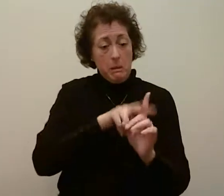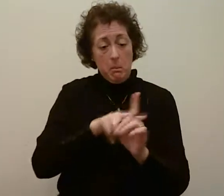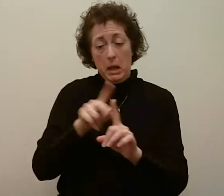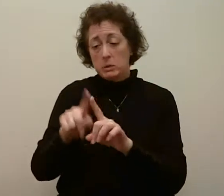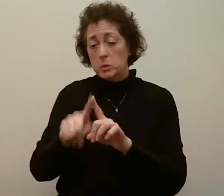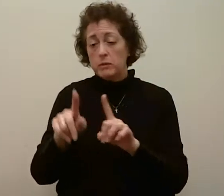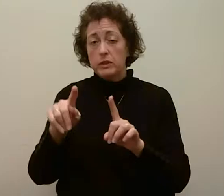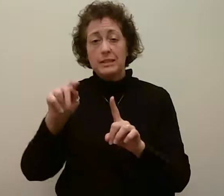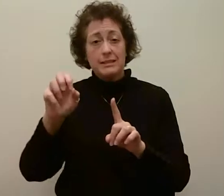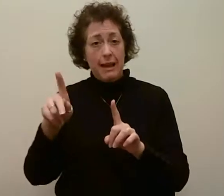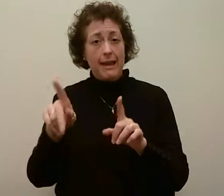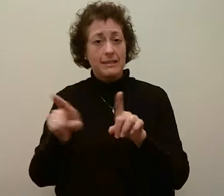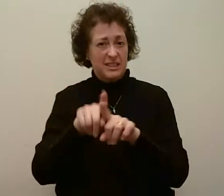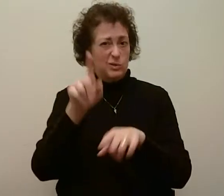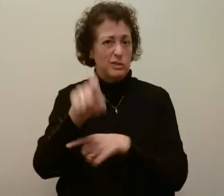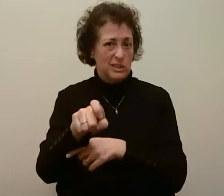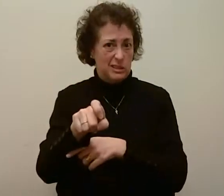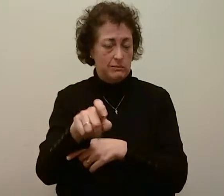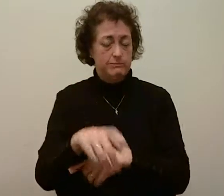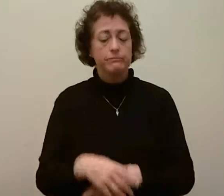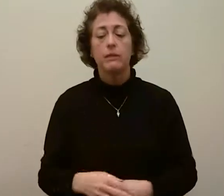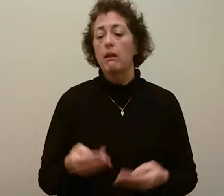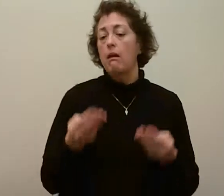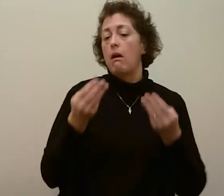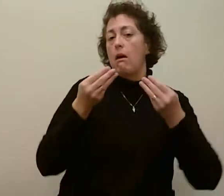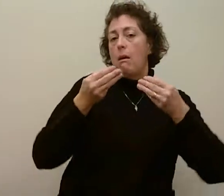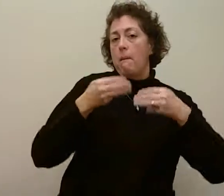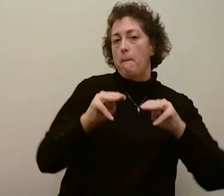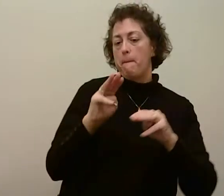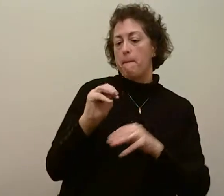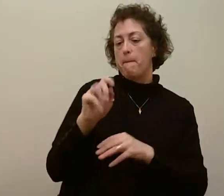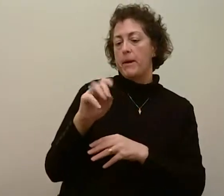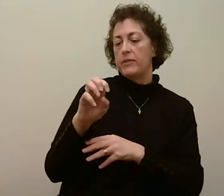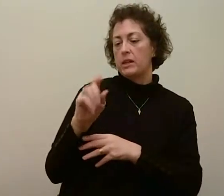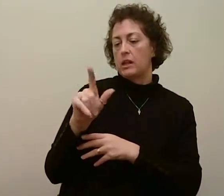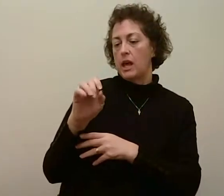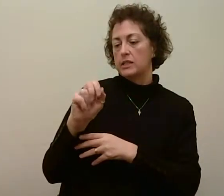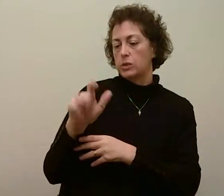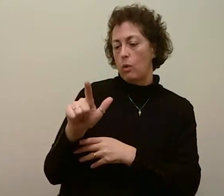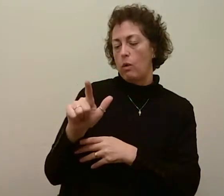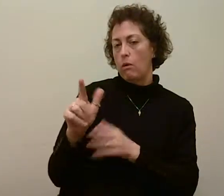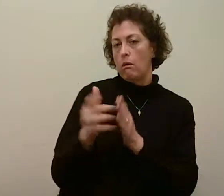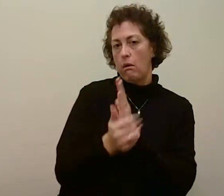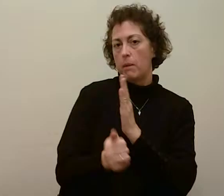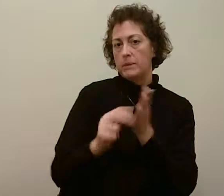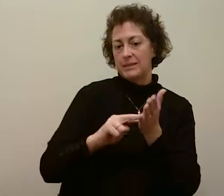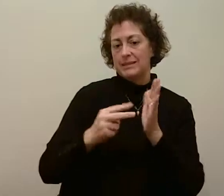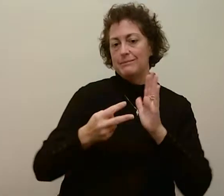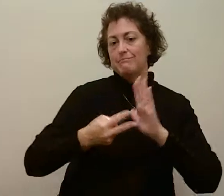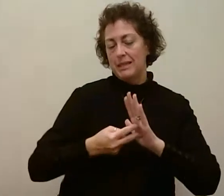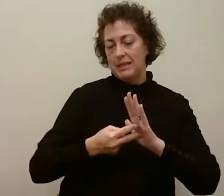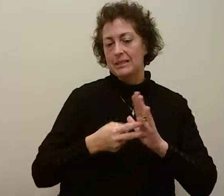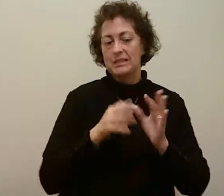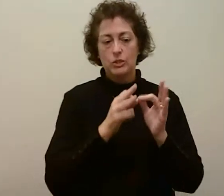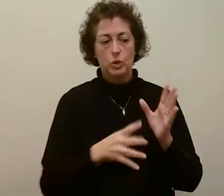Methodological competence. This allows the interpreter to know which tools to use to solve the linguistic problems as they arise, so that you